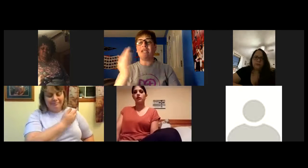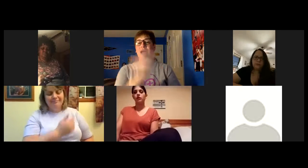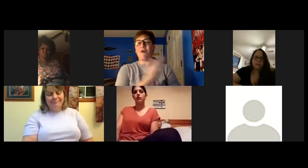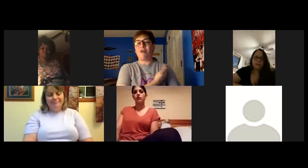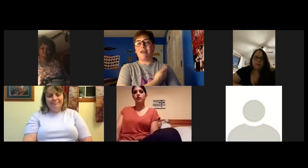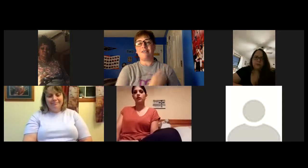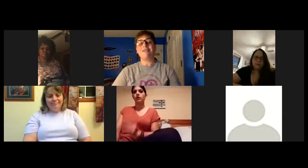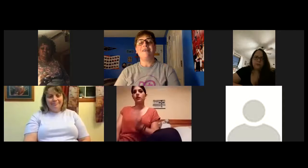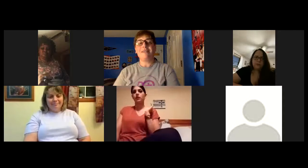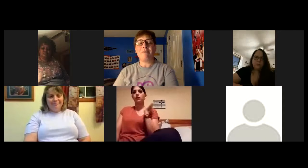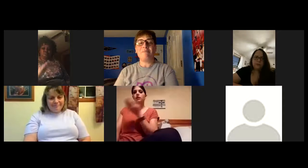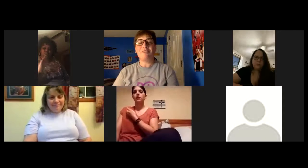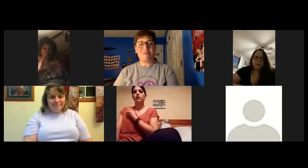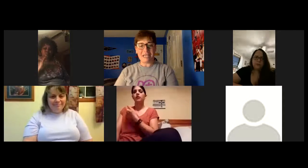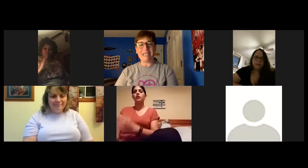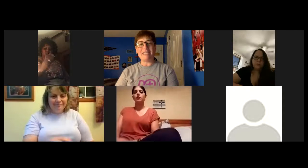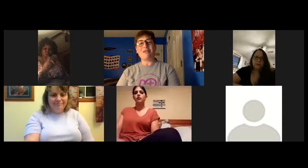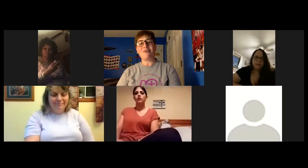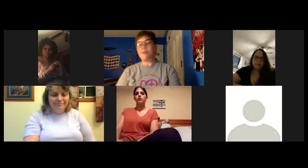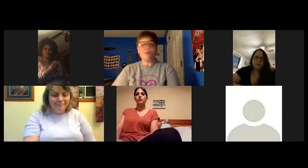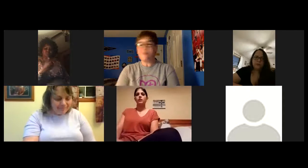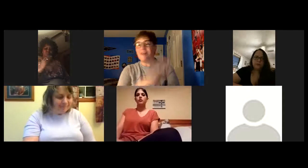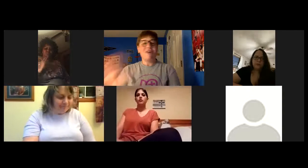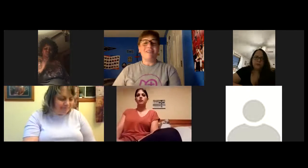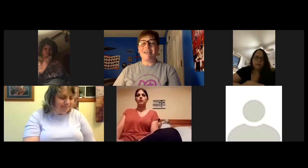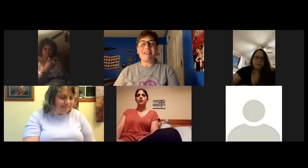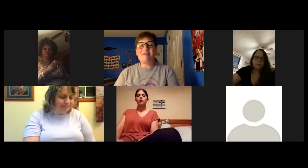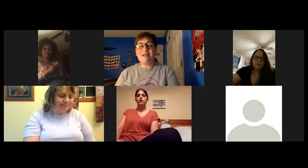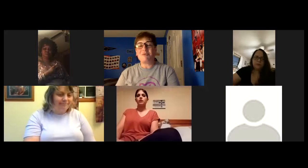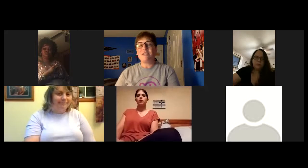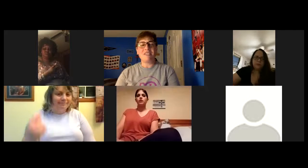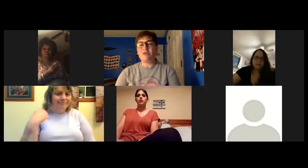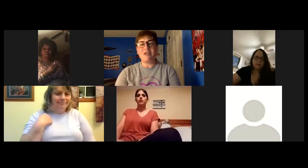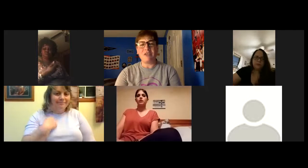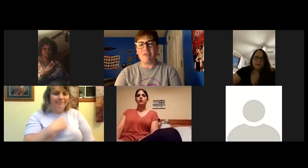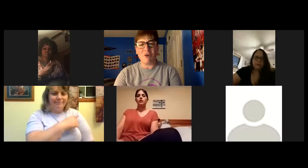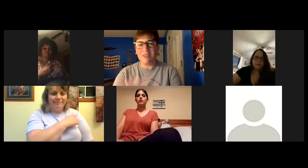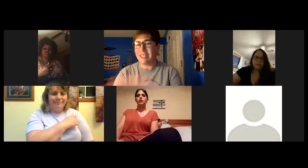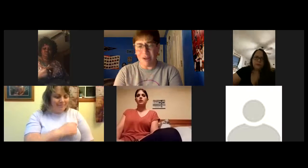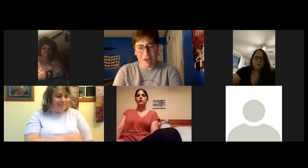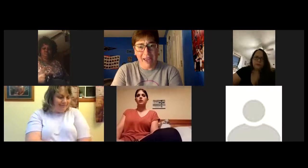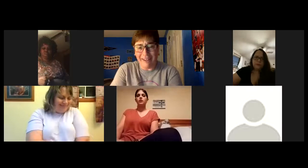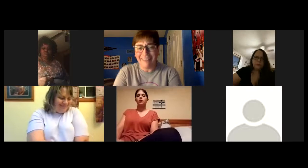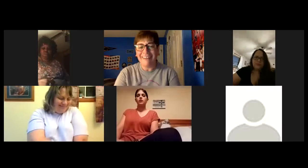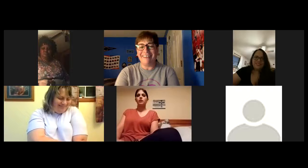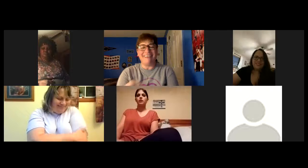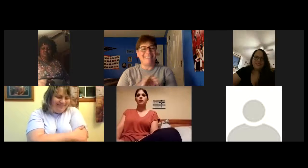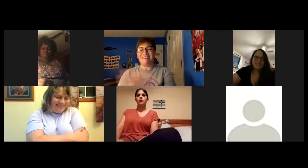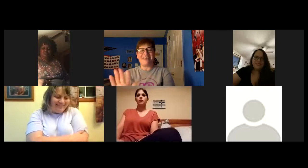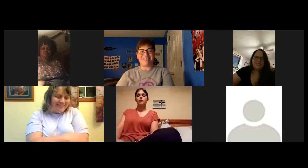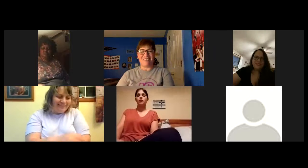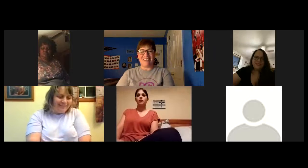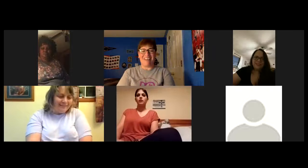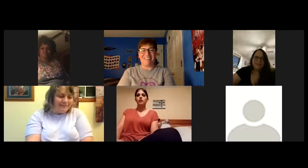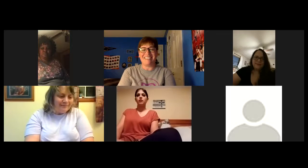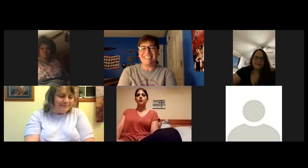for we, our, and us. Yep, just make it easy on yourself. Don't, like my husband always says, don't kill yourself, girl. It's okay. Don't